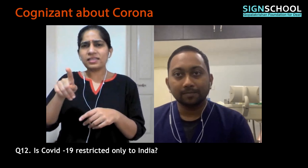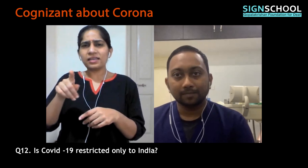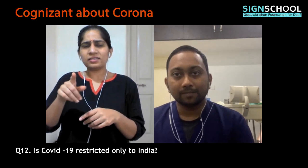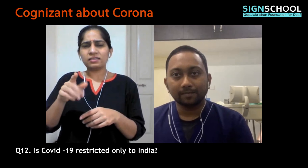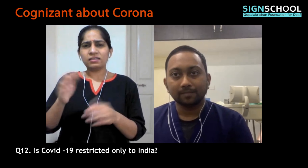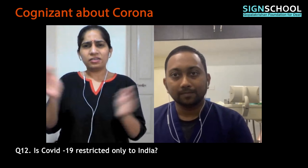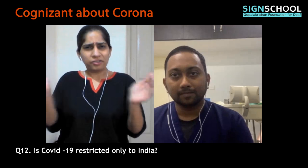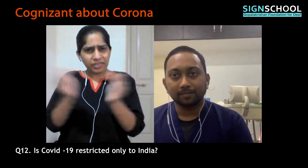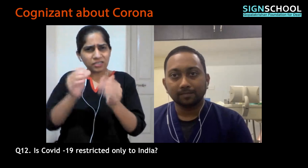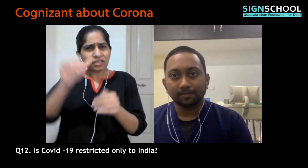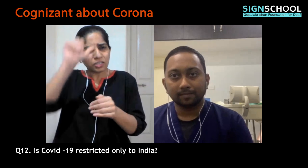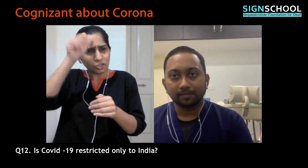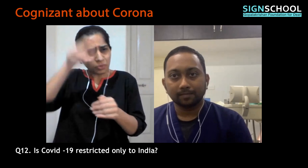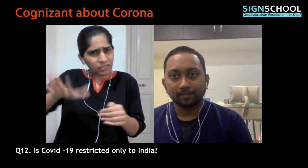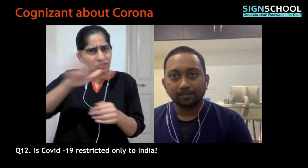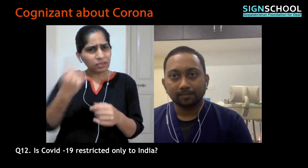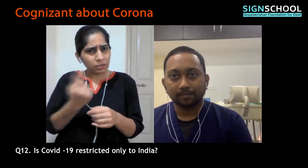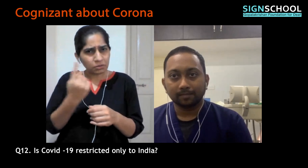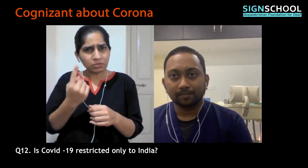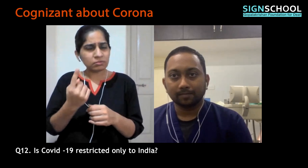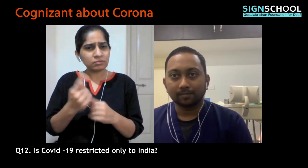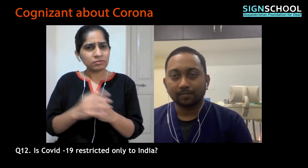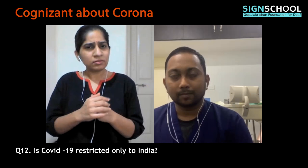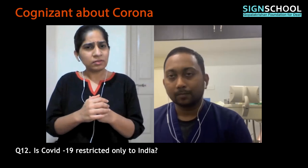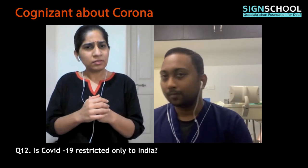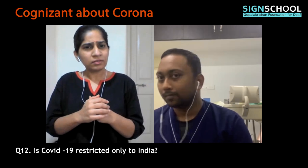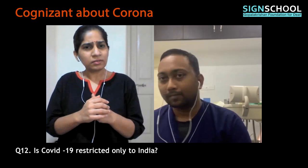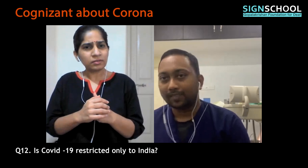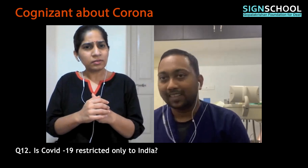COVID-19, is that restricted to India alone?